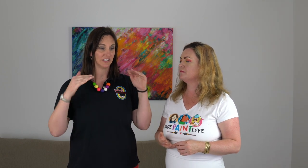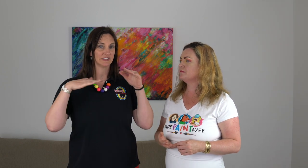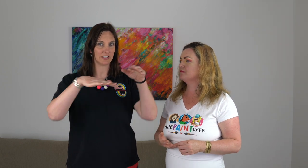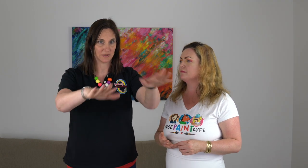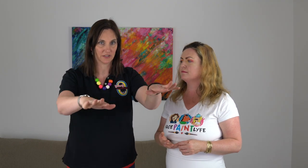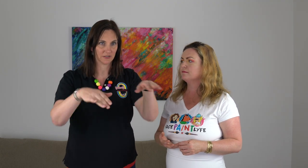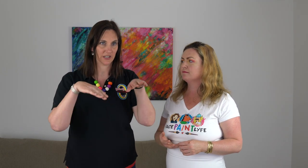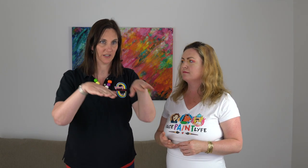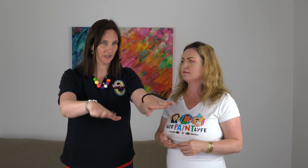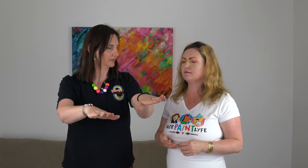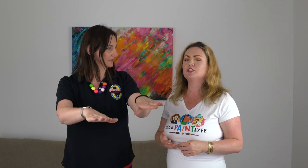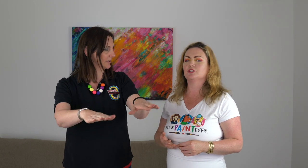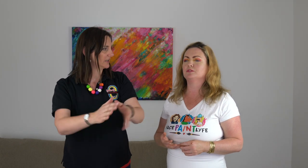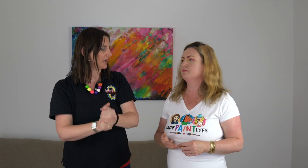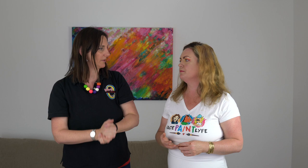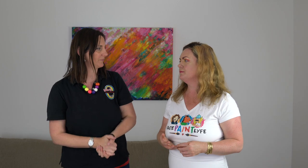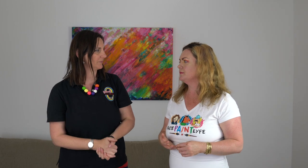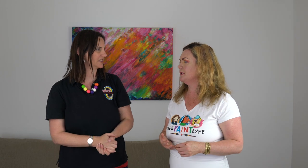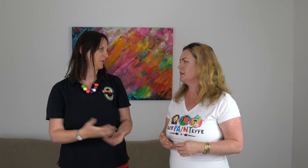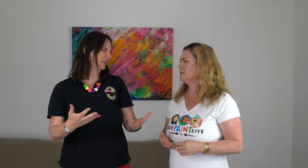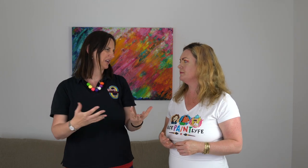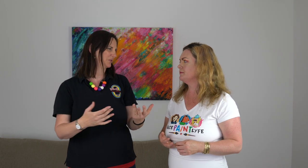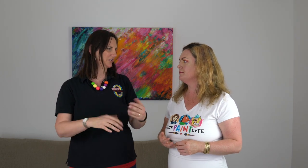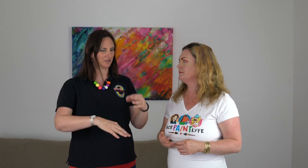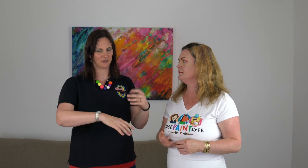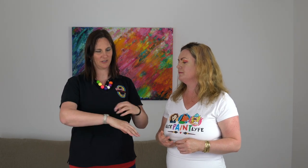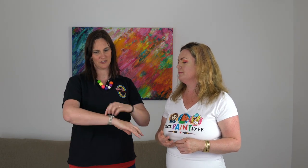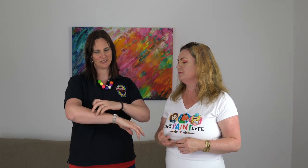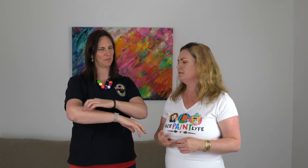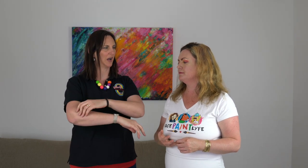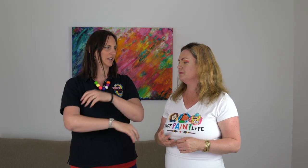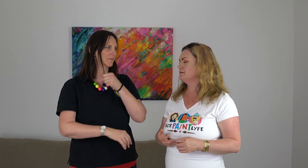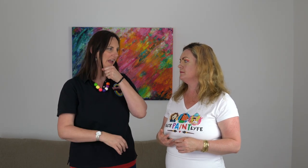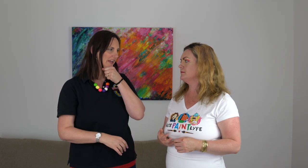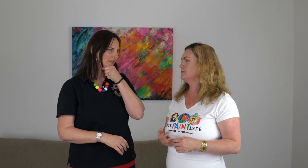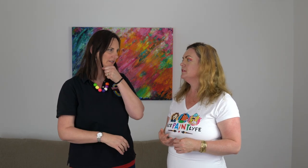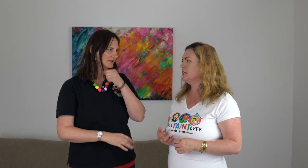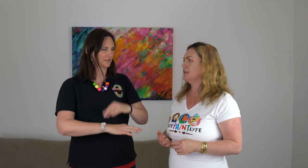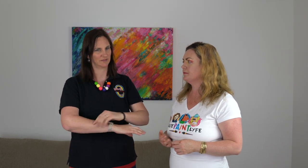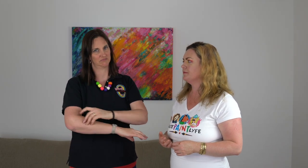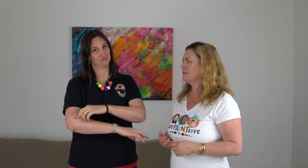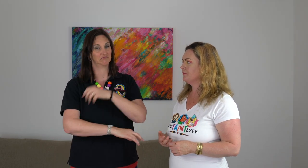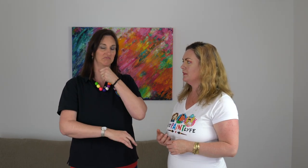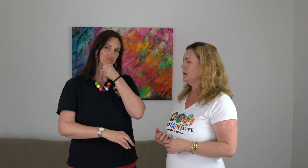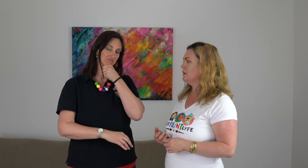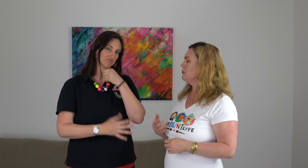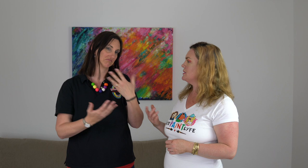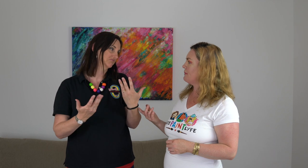is something like that. Sure. Spider-Man. Well, you could do Spider-Man. Yeah. Yeah. Well, what's